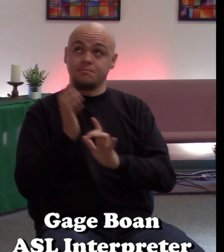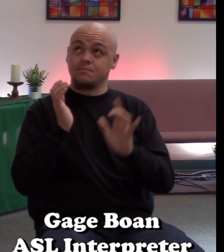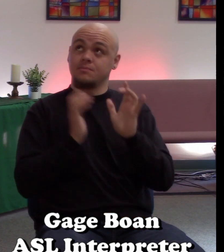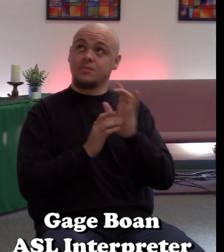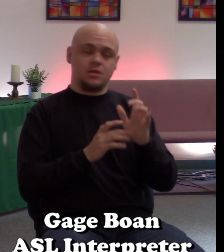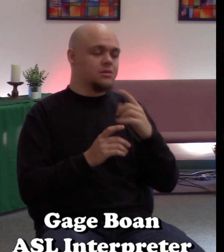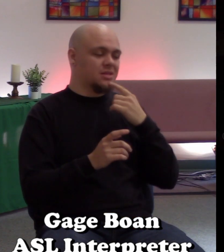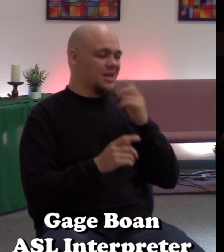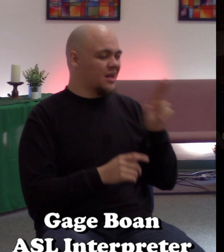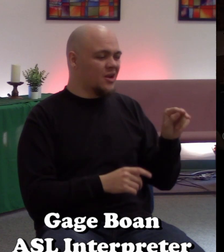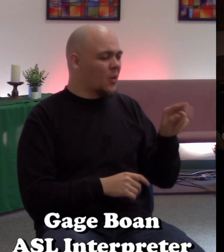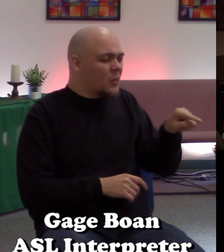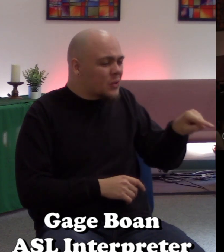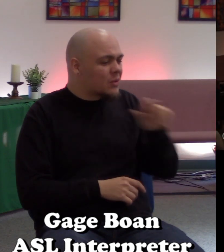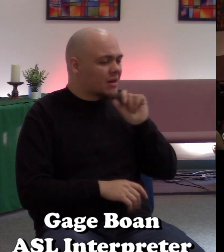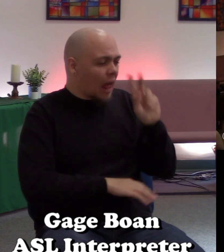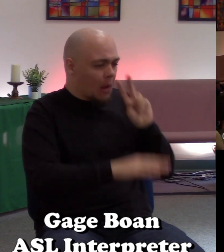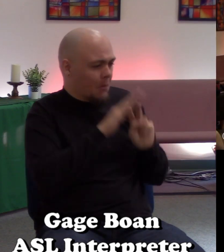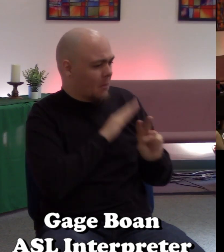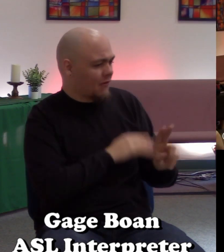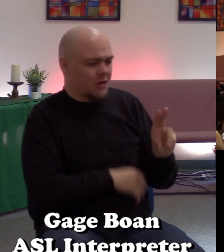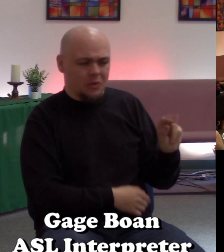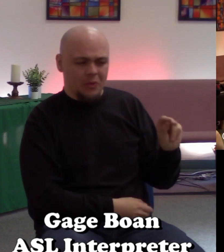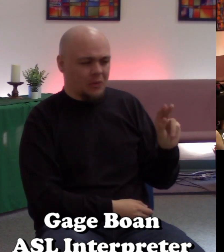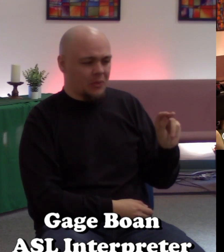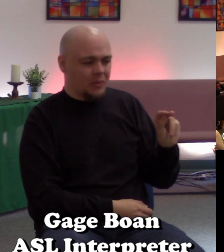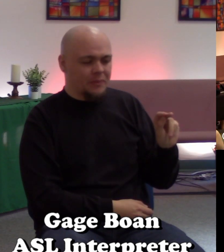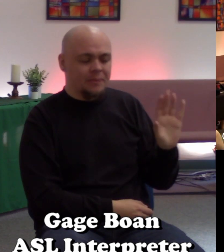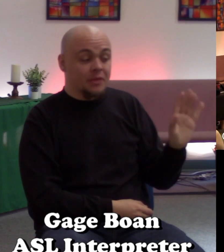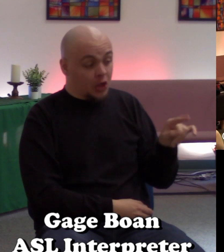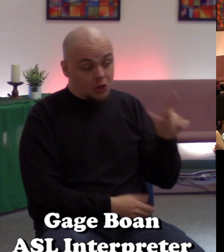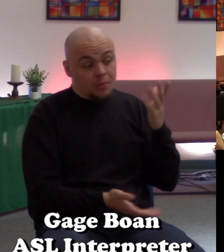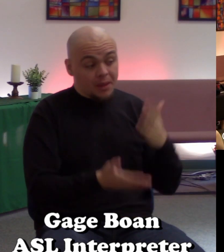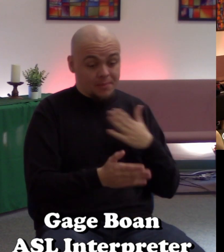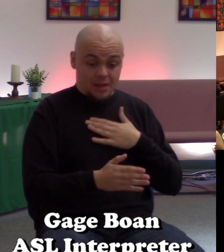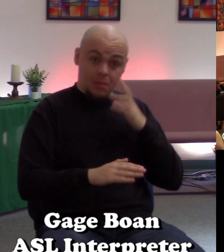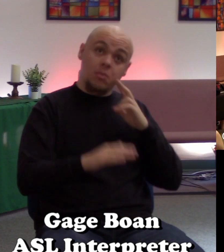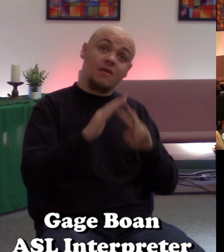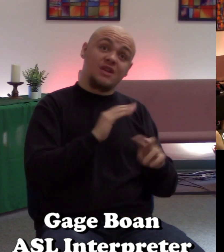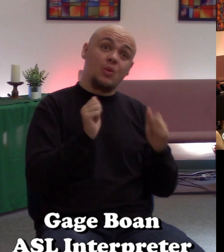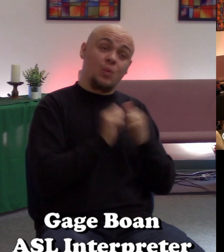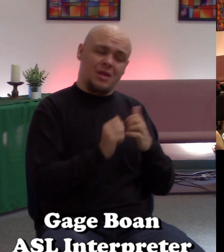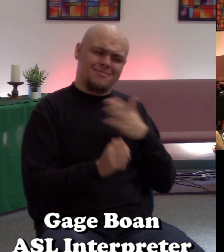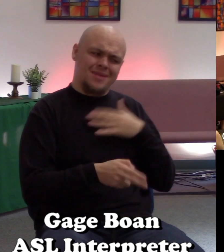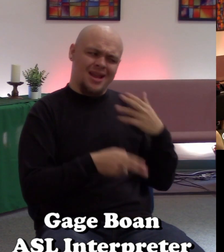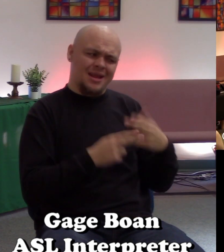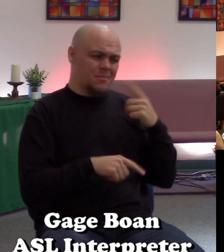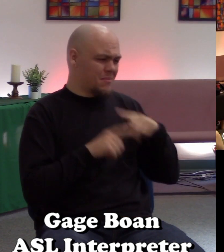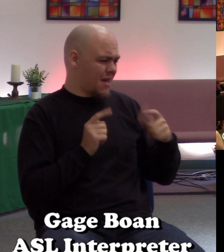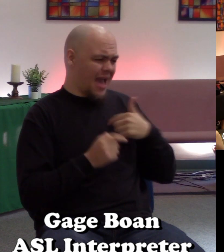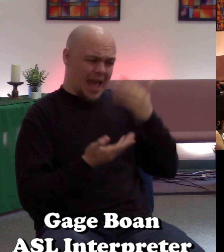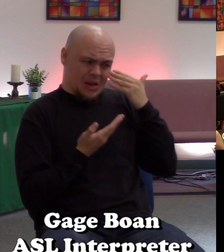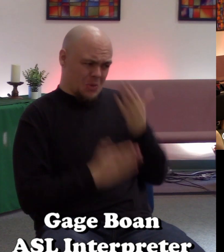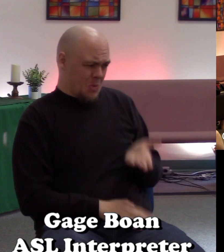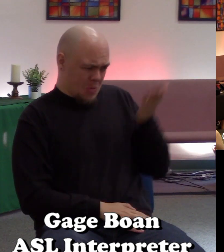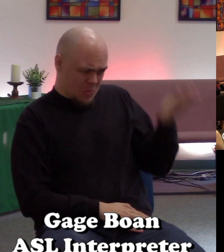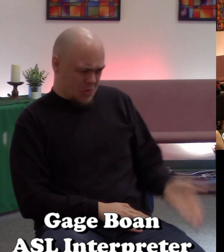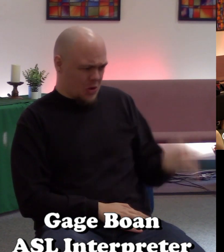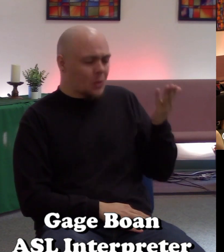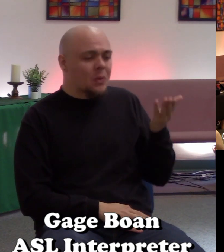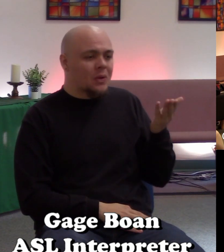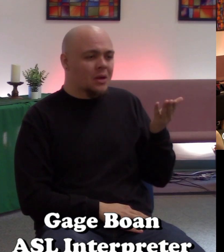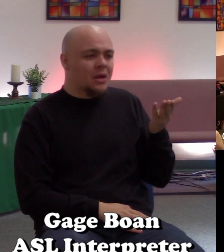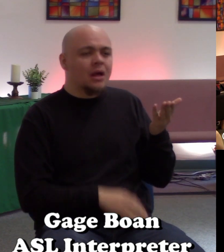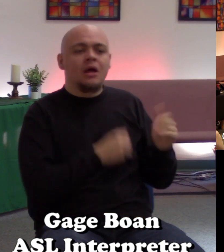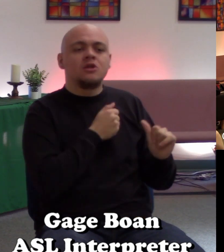There are going to be a lot of people that Jesus is going to denounce. You're not a prophet. You may have prophesied my name, but I don't know